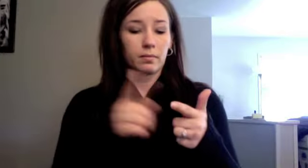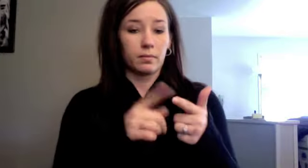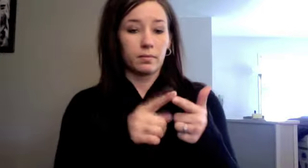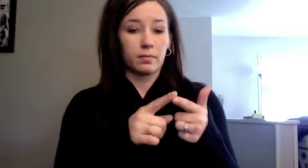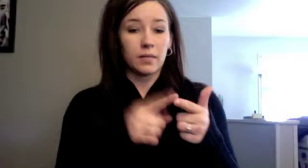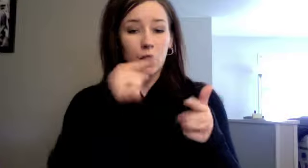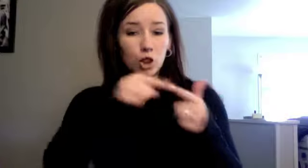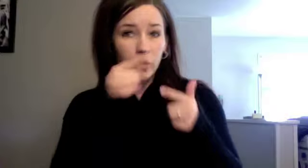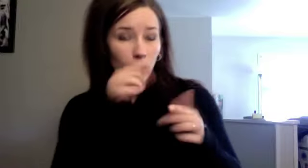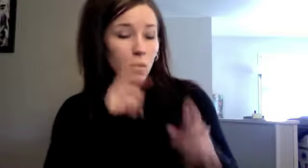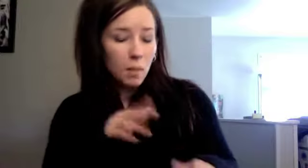to wake the casualty.